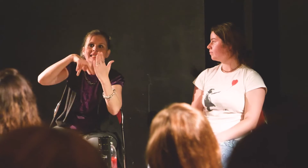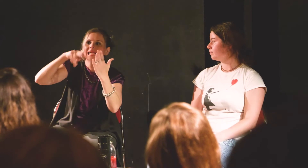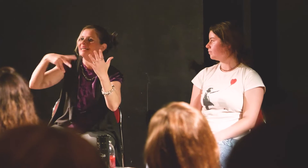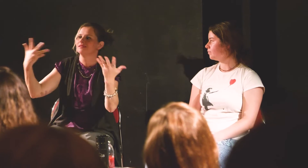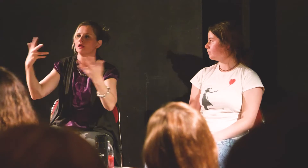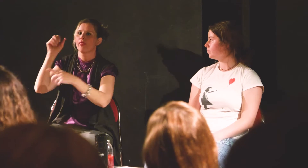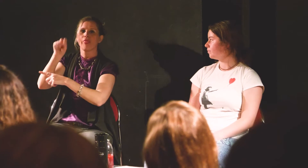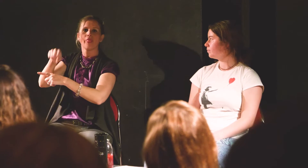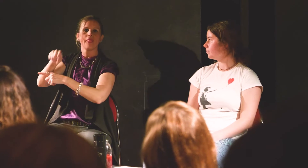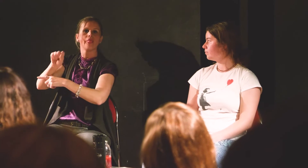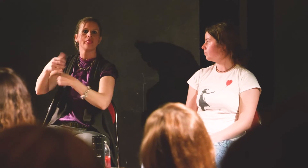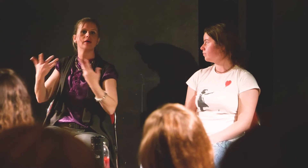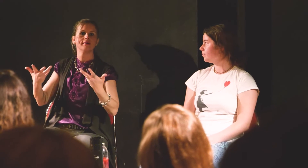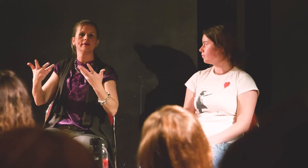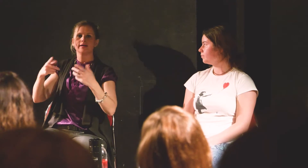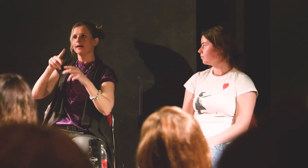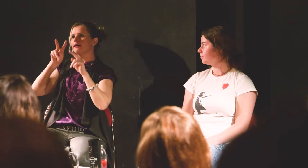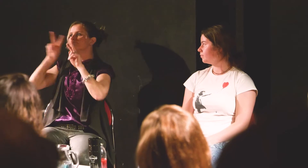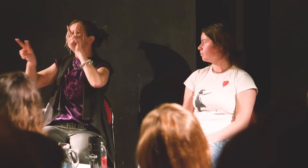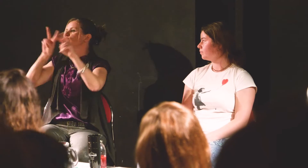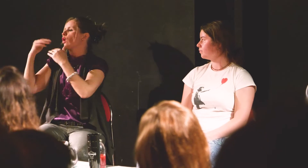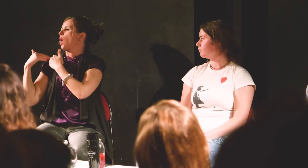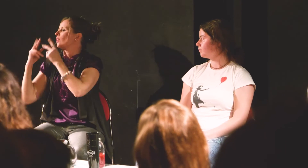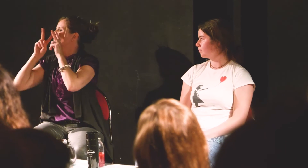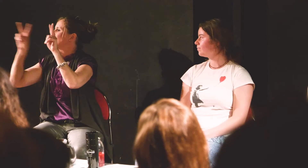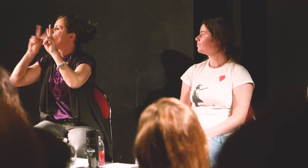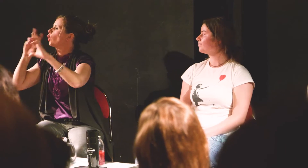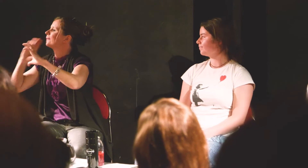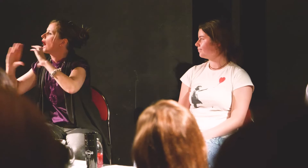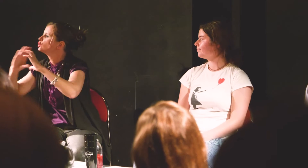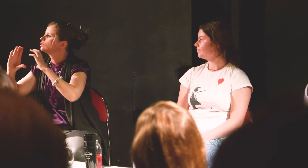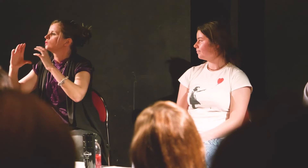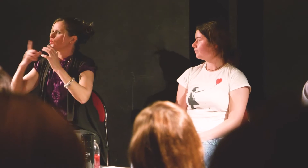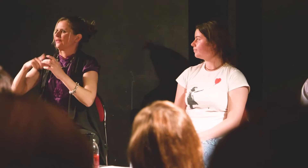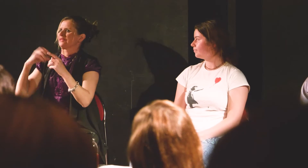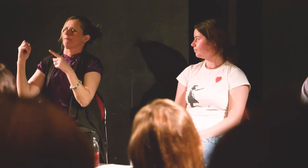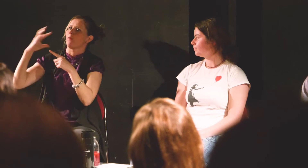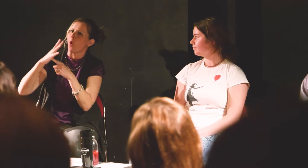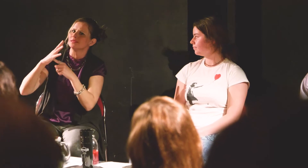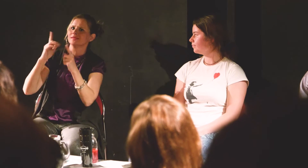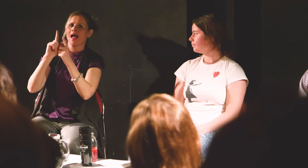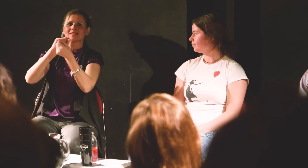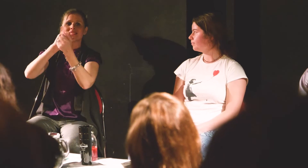read, have access to internet, newspapers, and the like. So we rely on visual